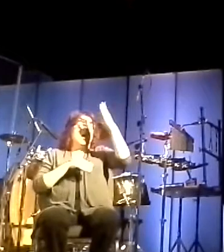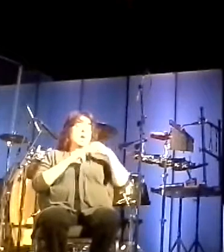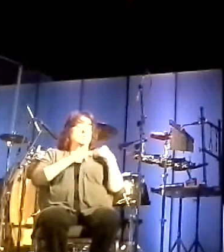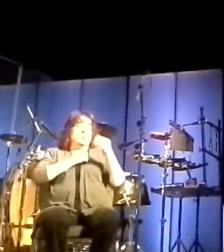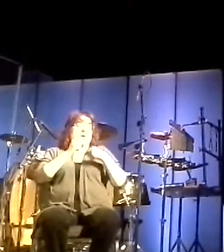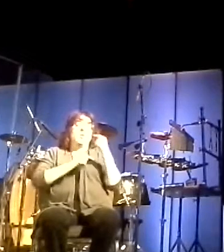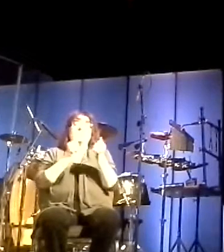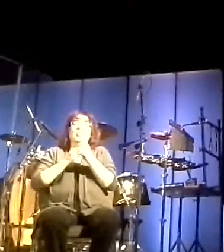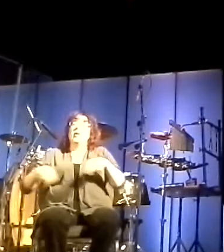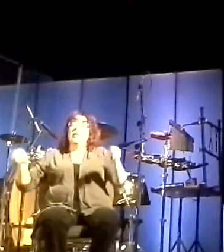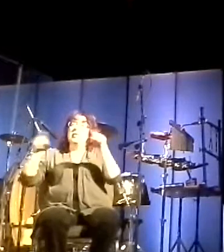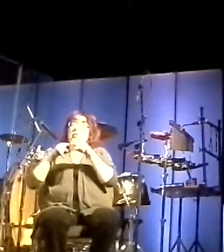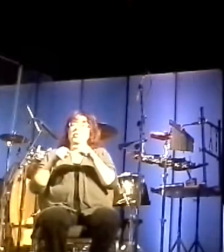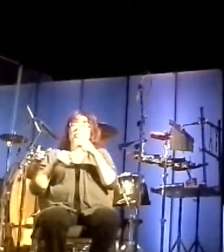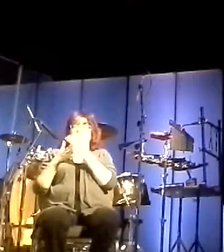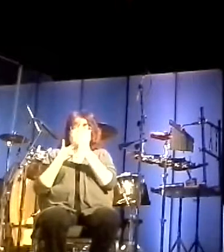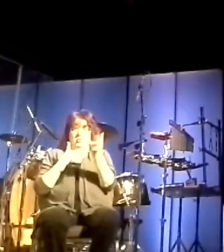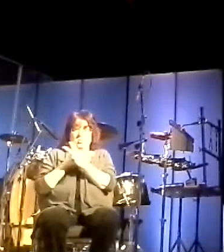generosity through you. And then